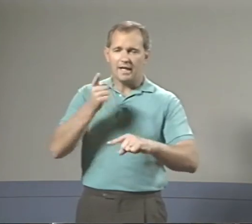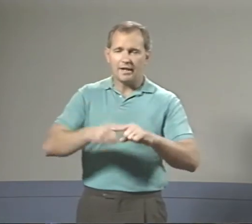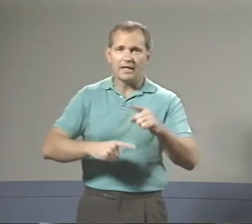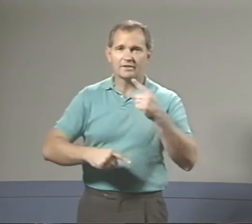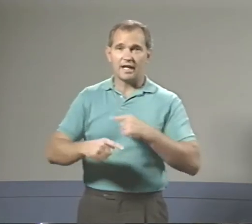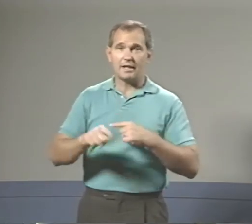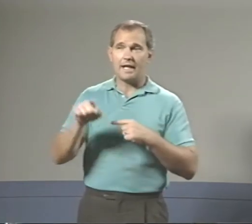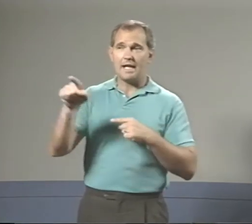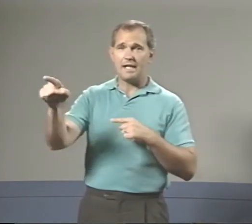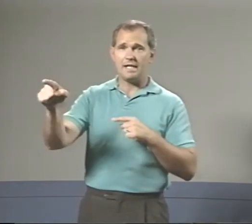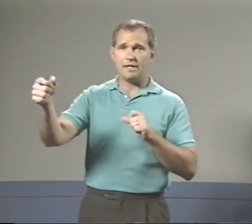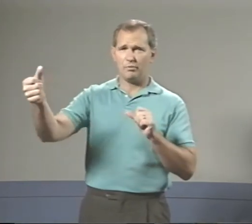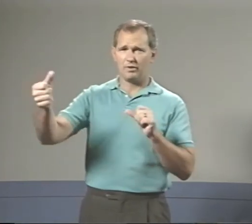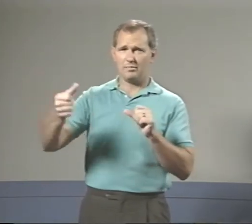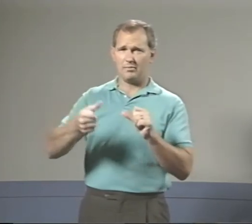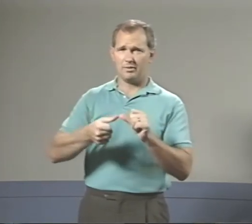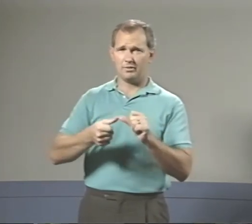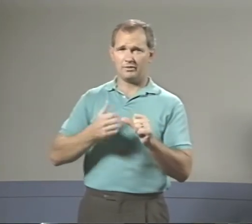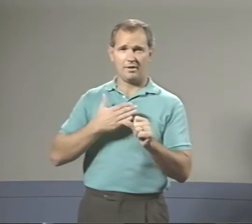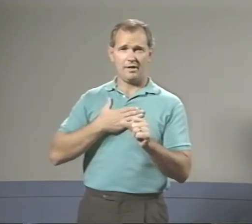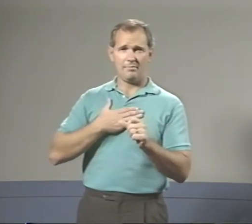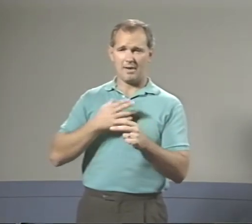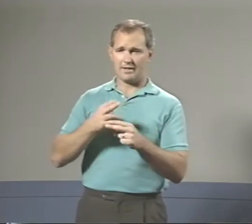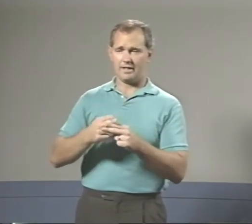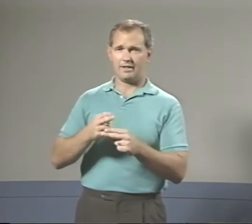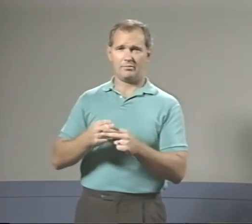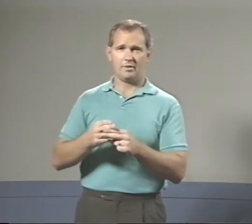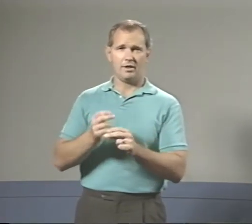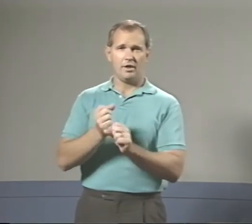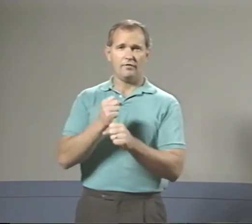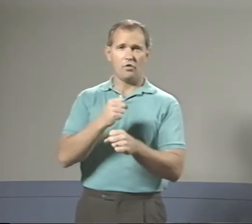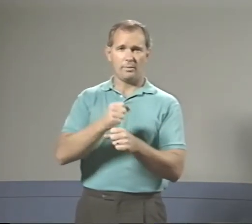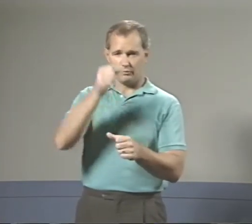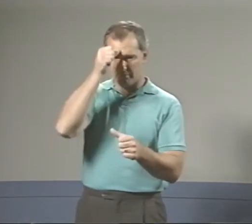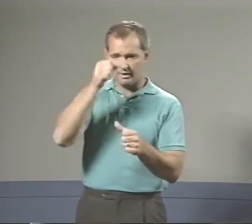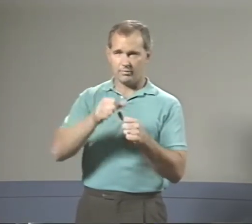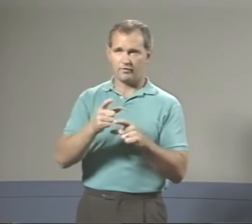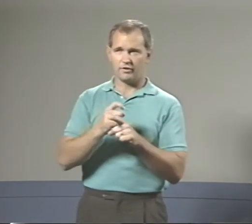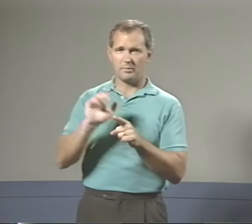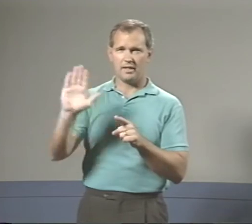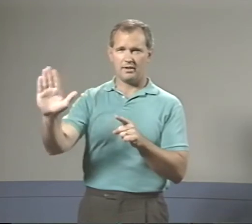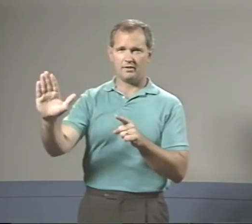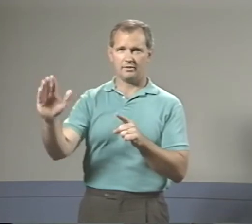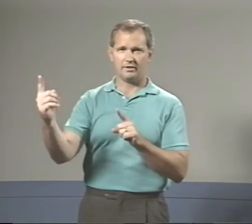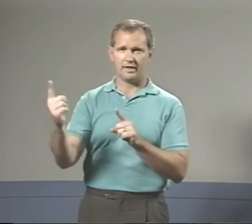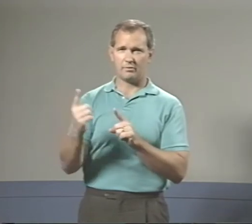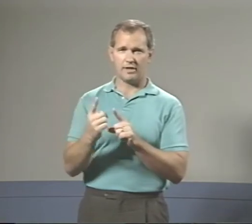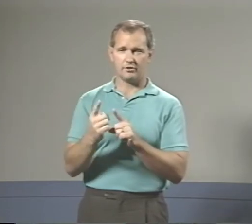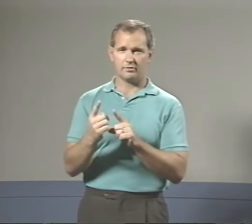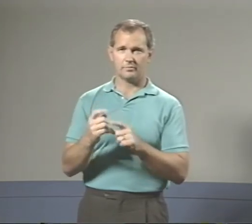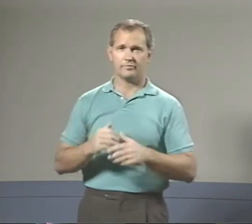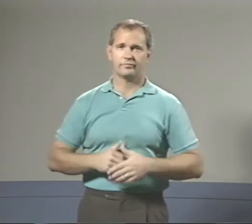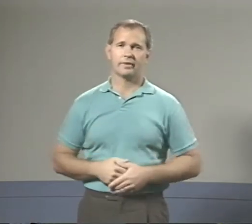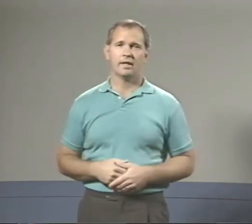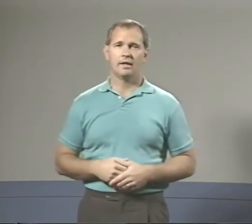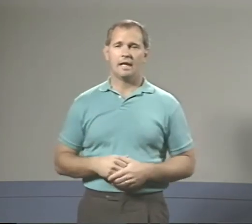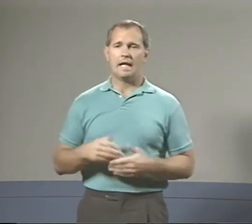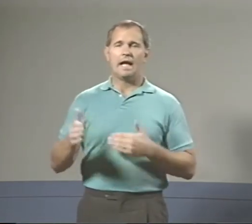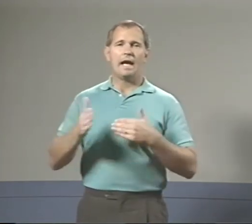cannot sign he remembers my name, forming remember from his direction.